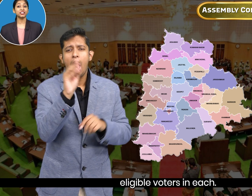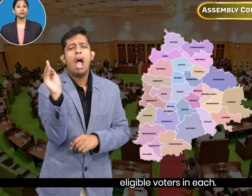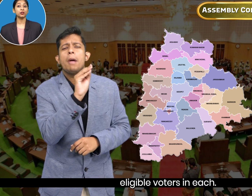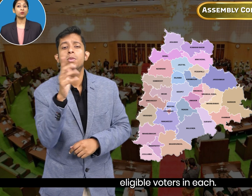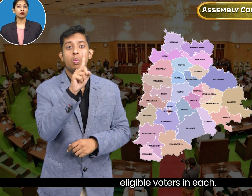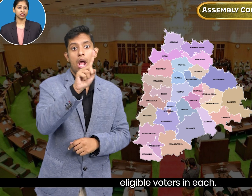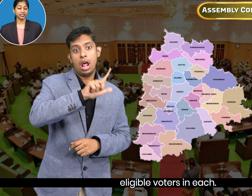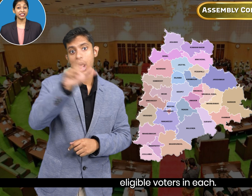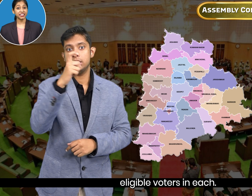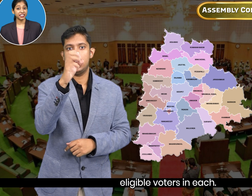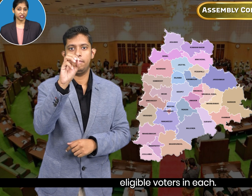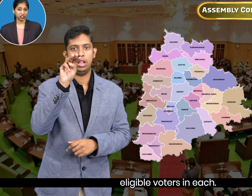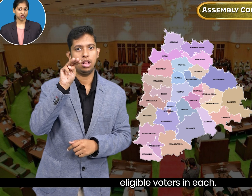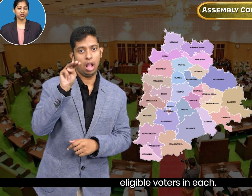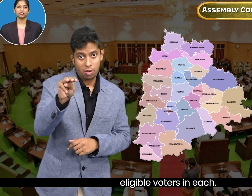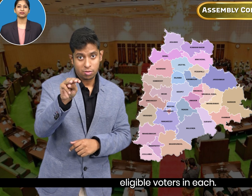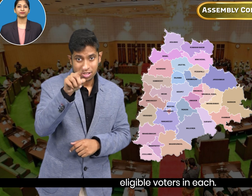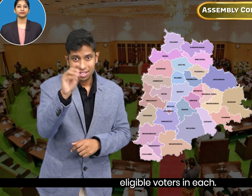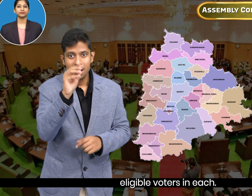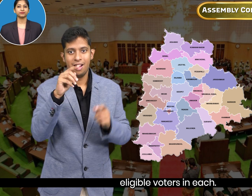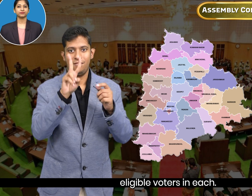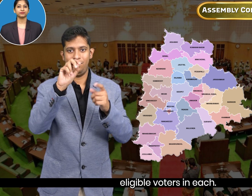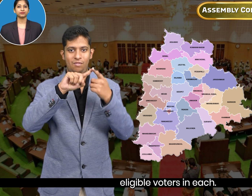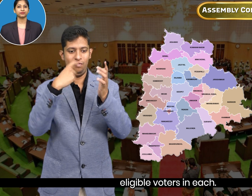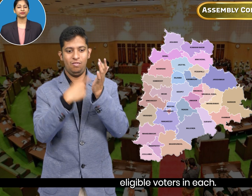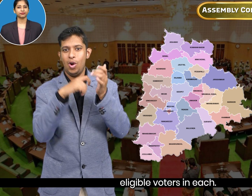1,70,000 eligible voters in each.